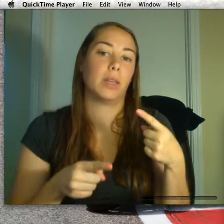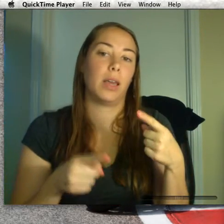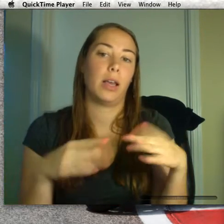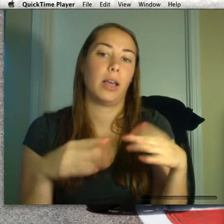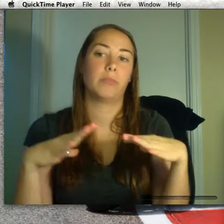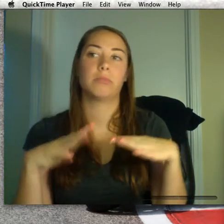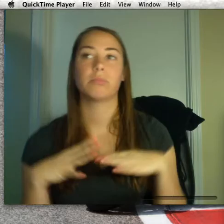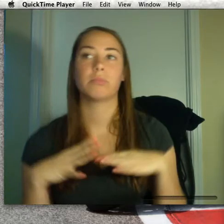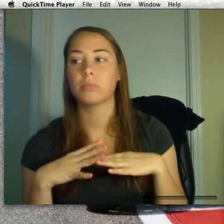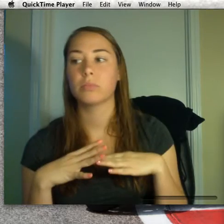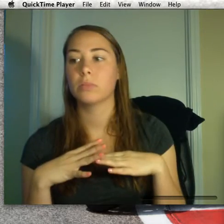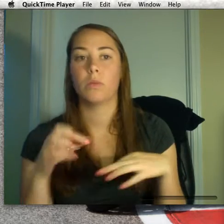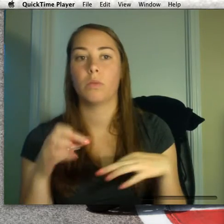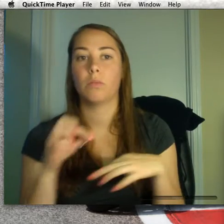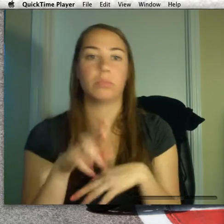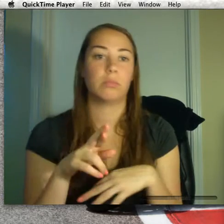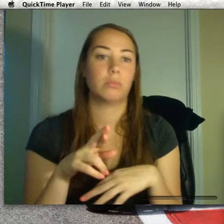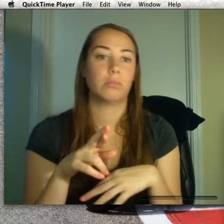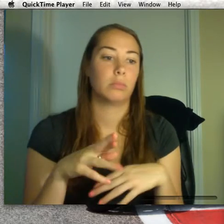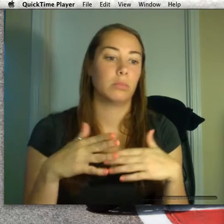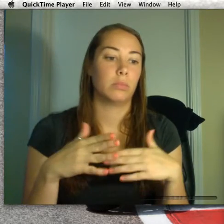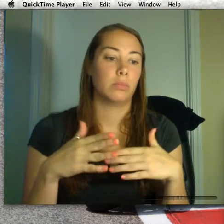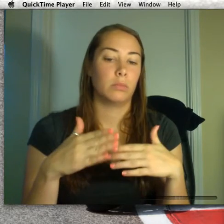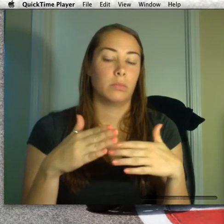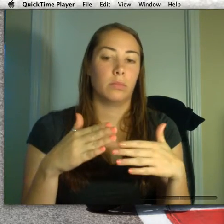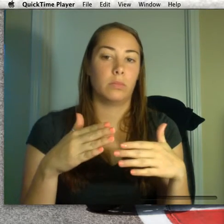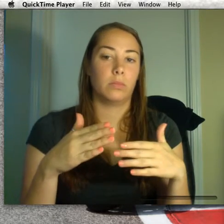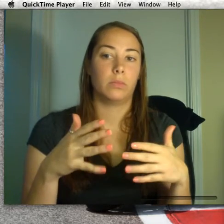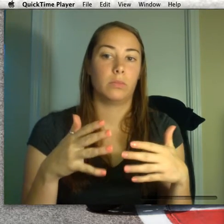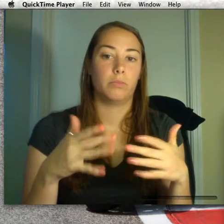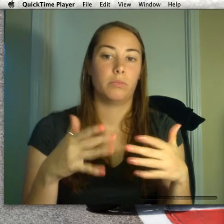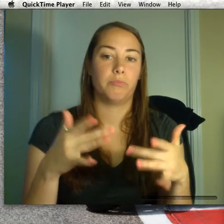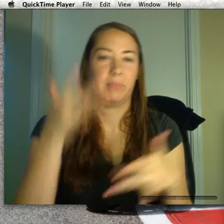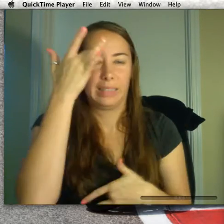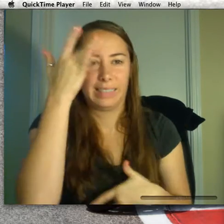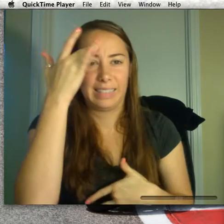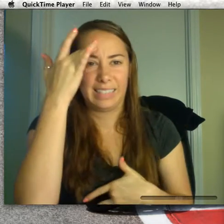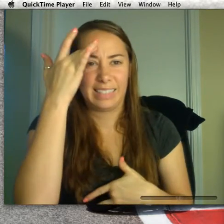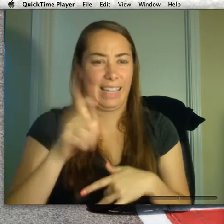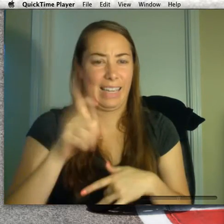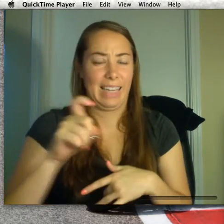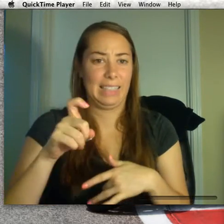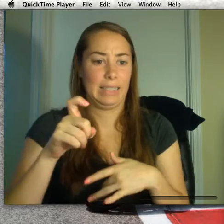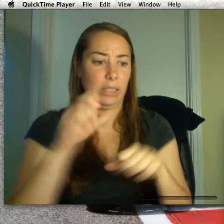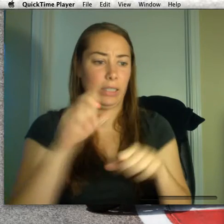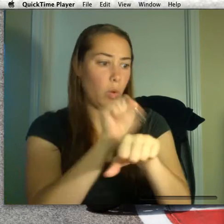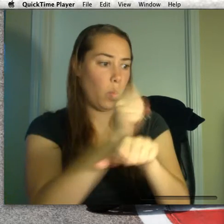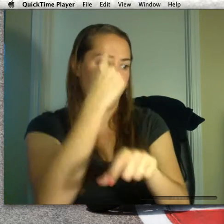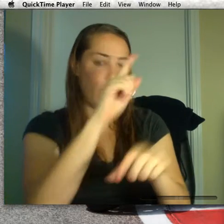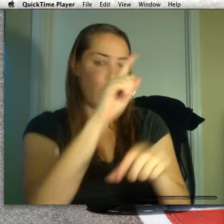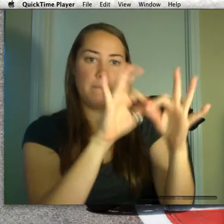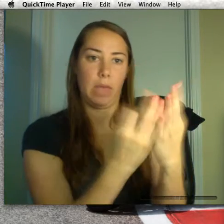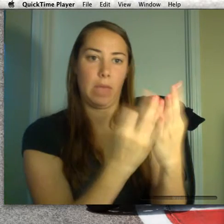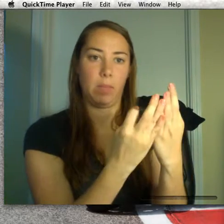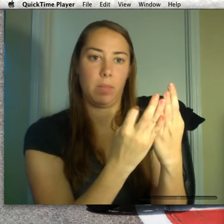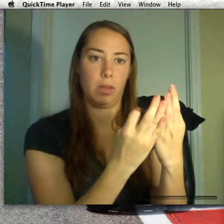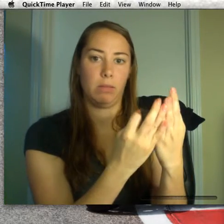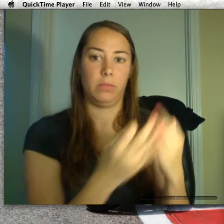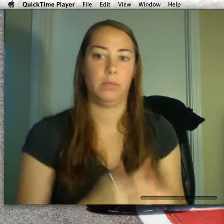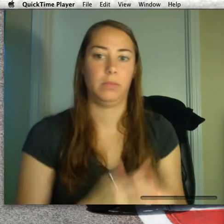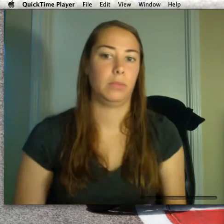score touchdowns. They feel abused because of race or religion. That team cannot